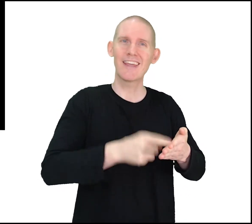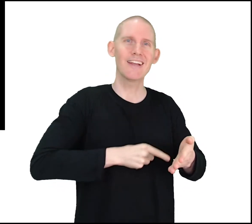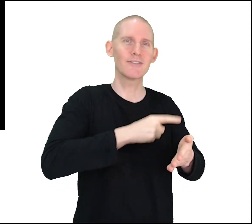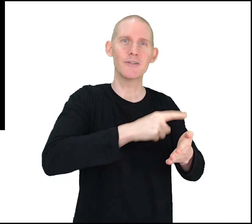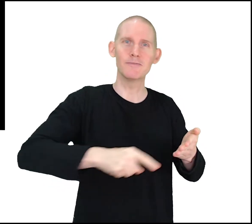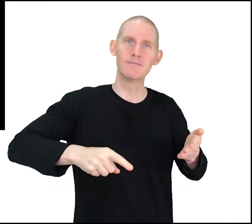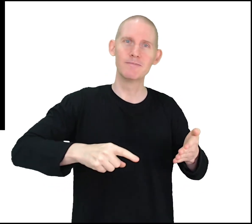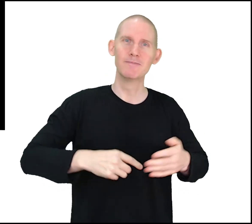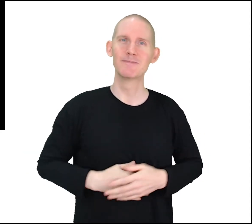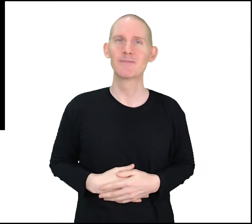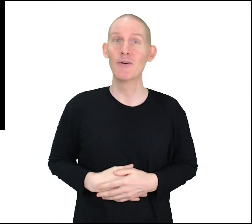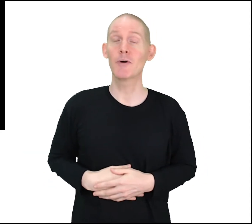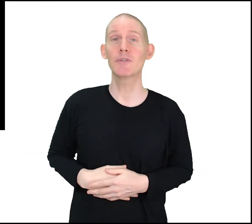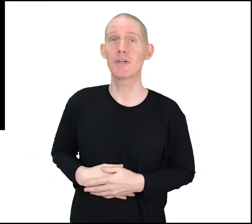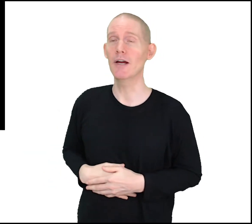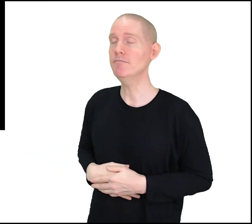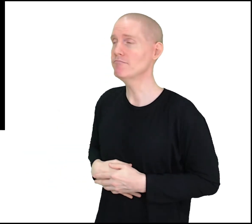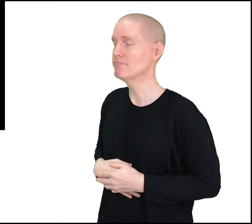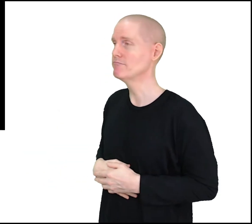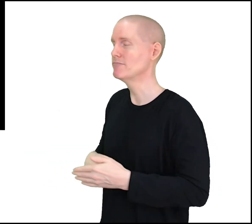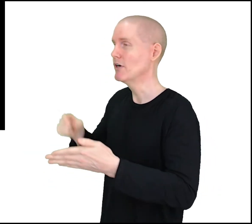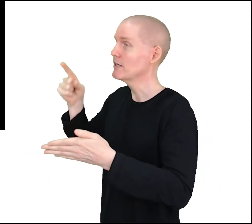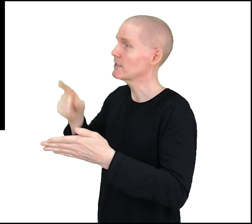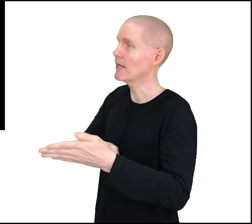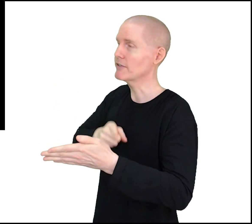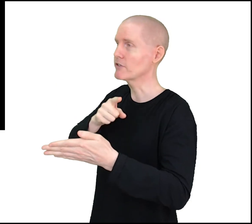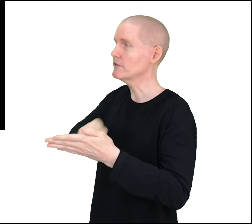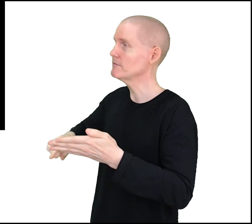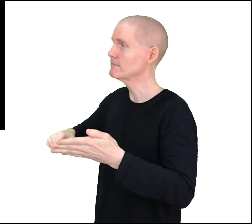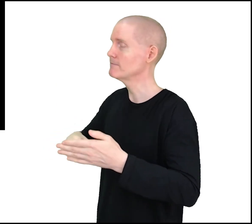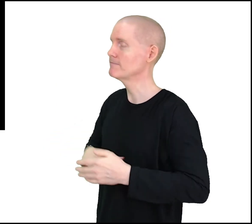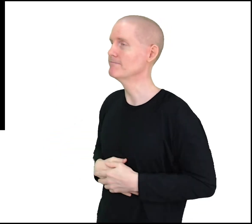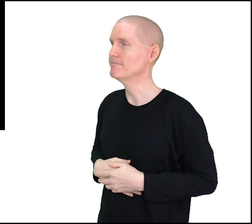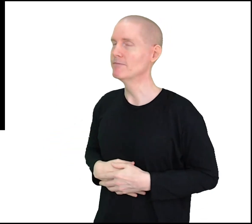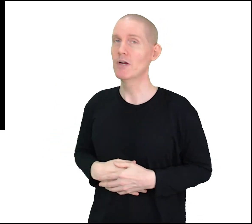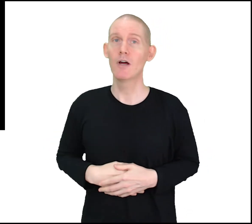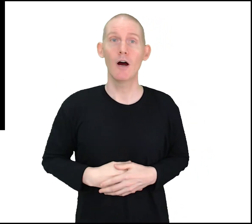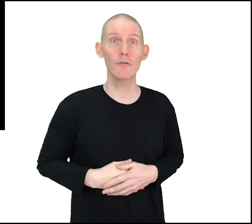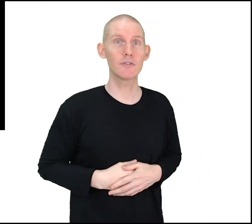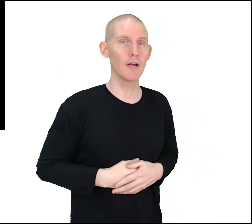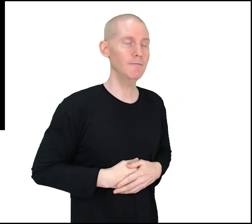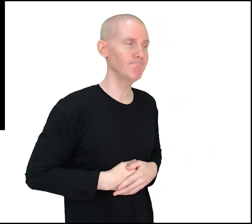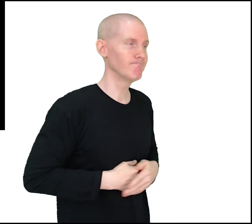Cancel. From the side, cancel. Other side,